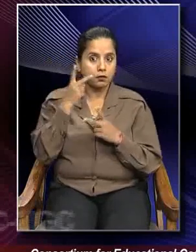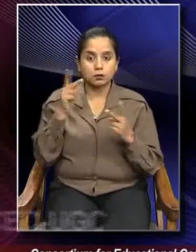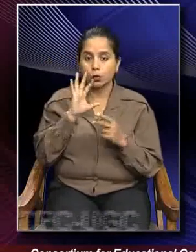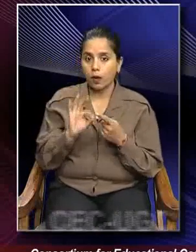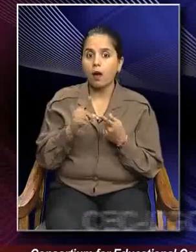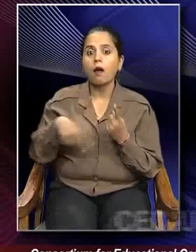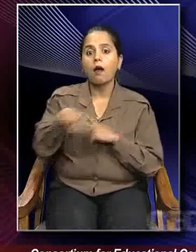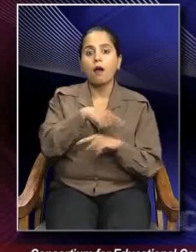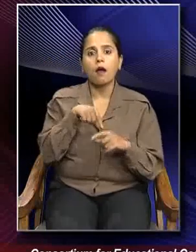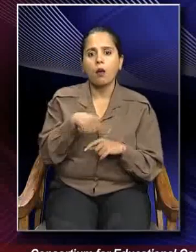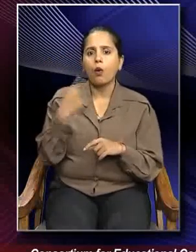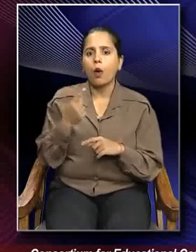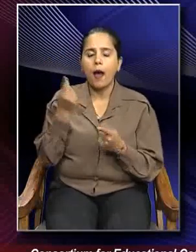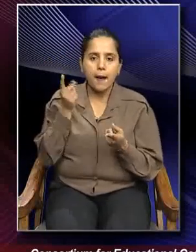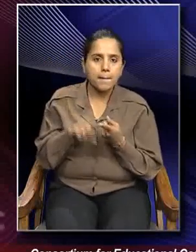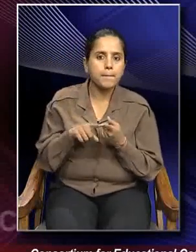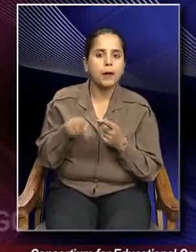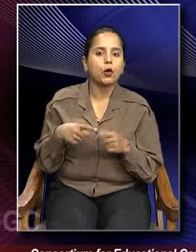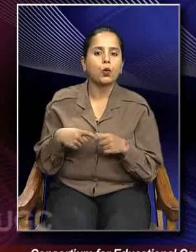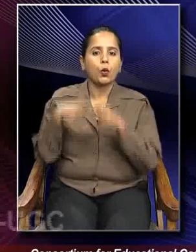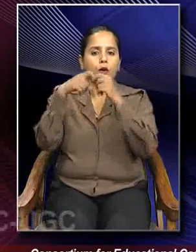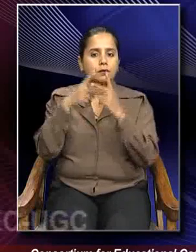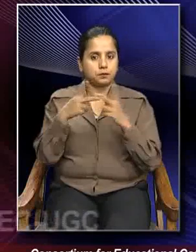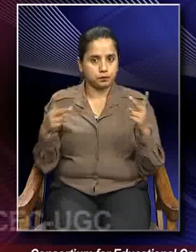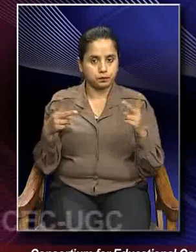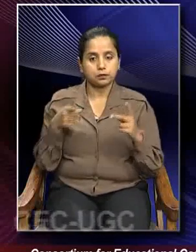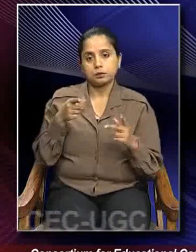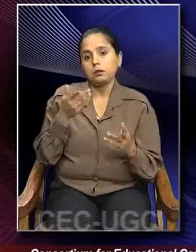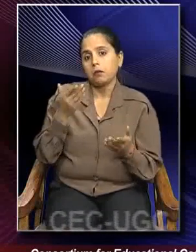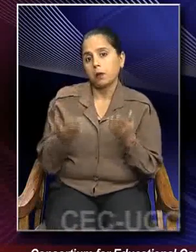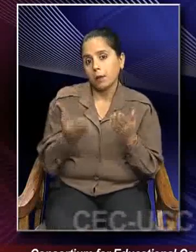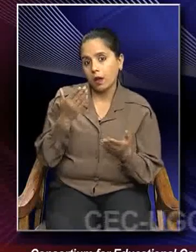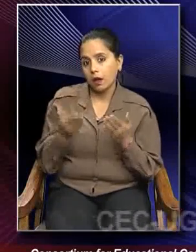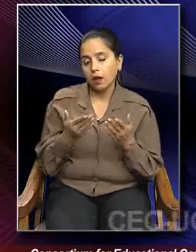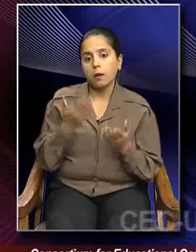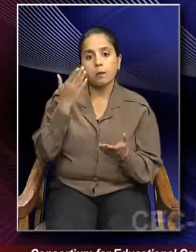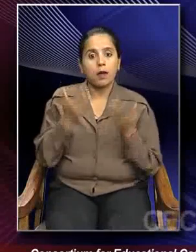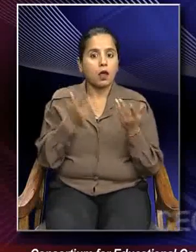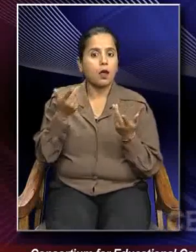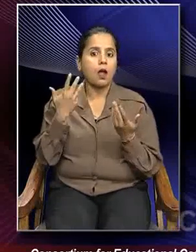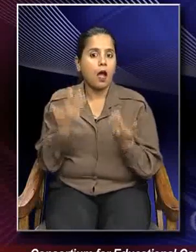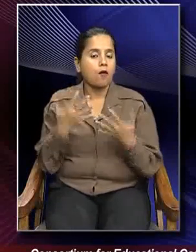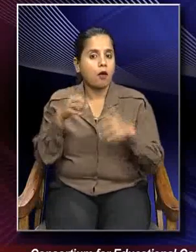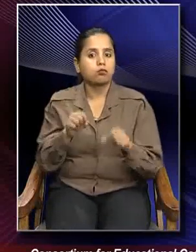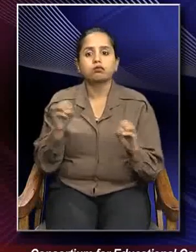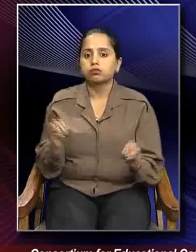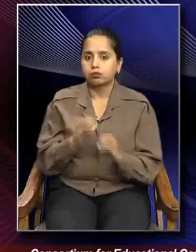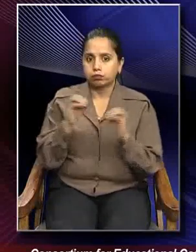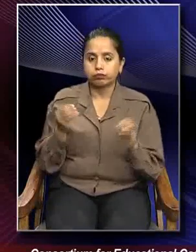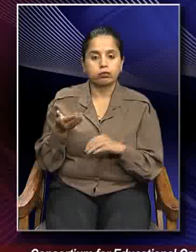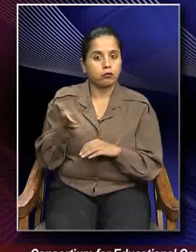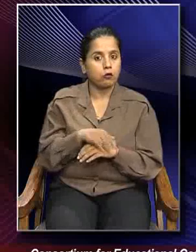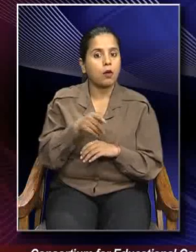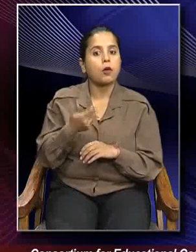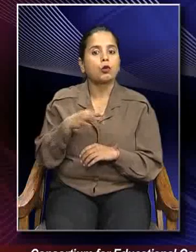an accidental quality which may or may not be possessed by the